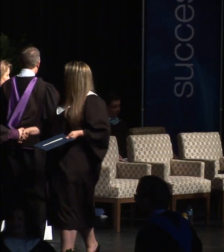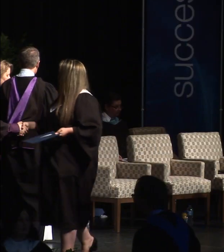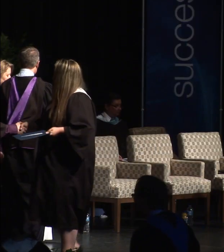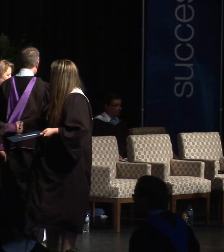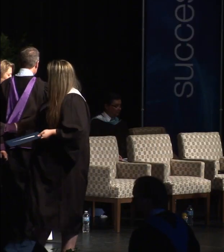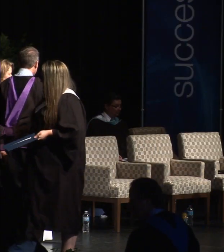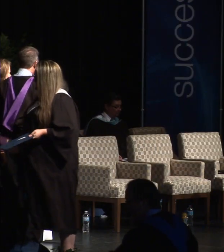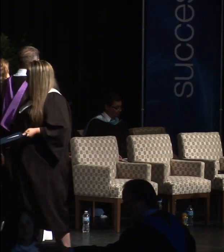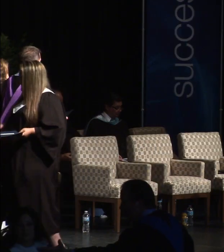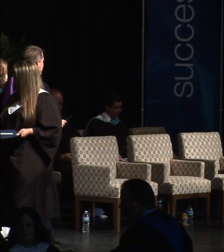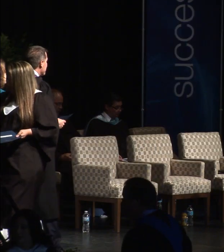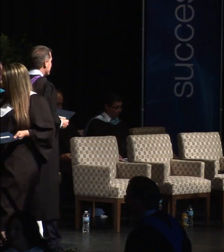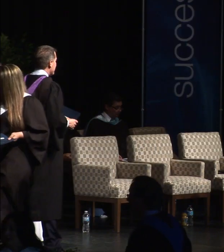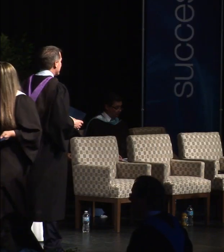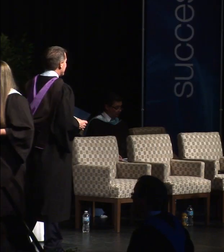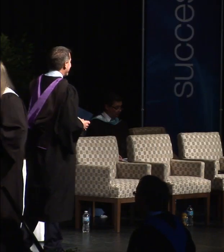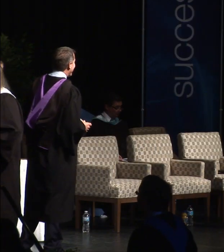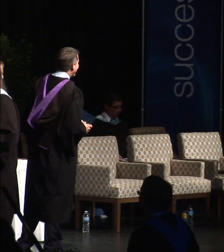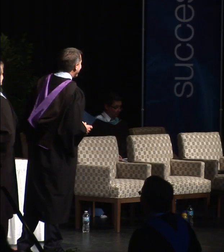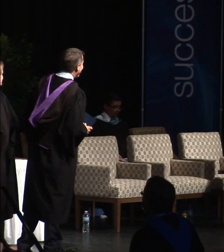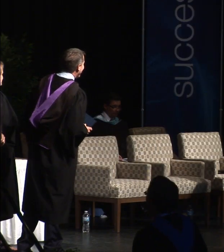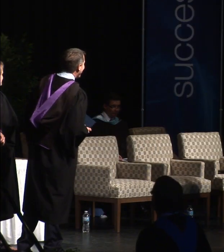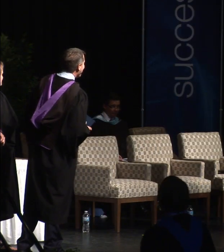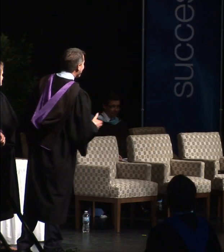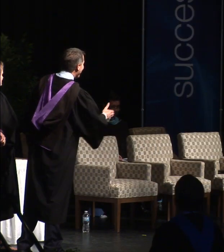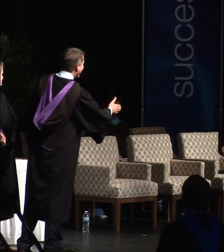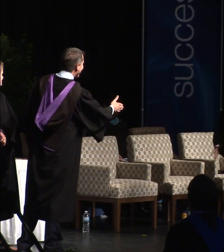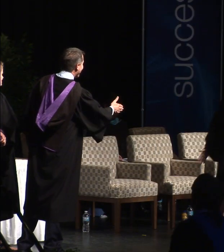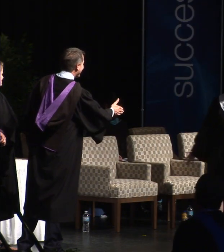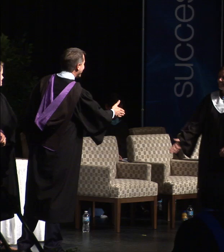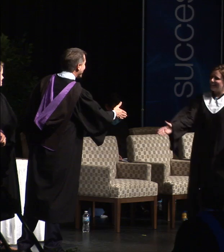Laura Lee Sharp, honors.